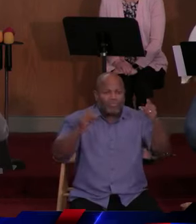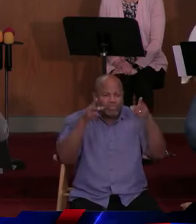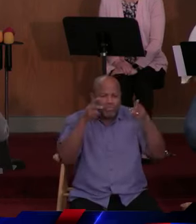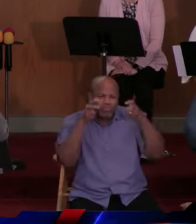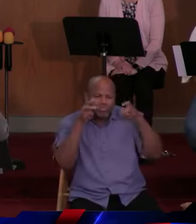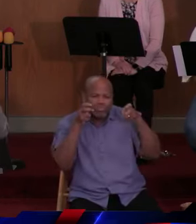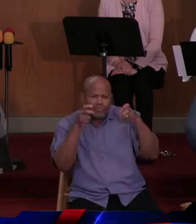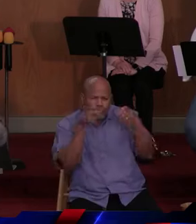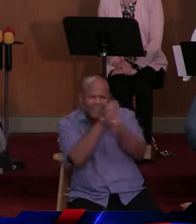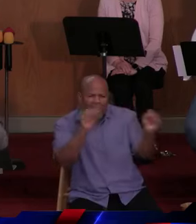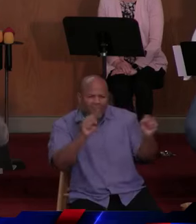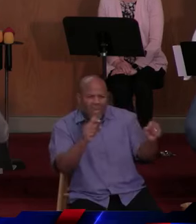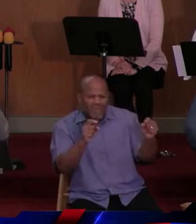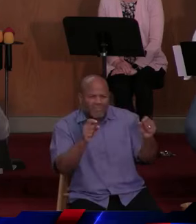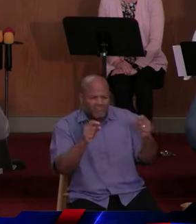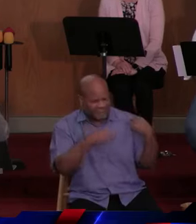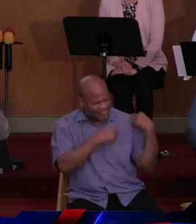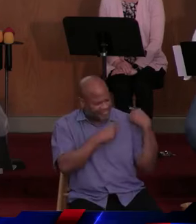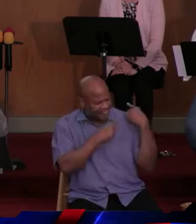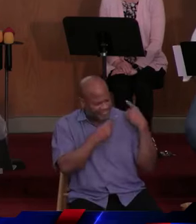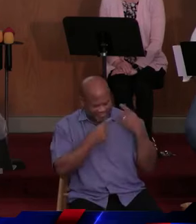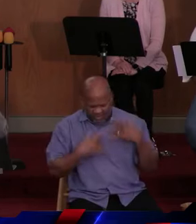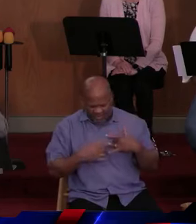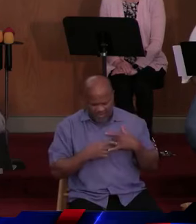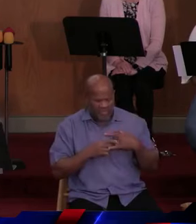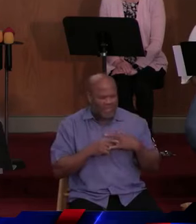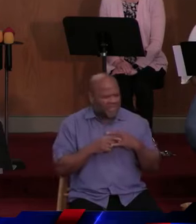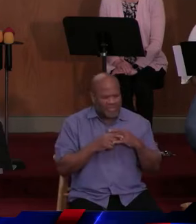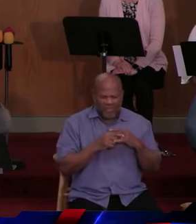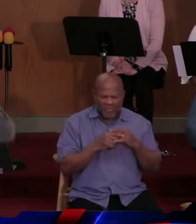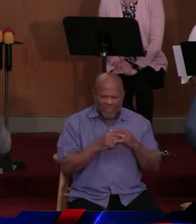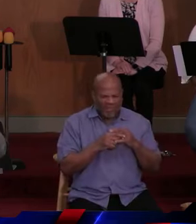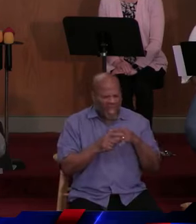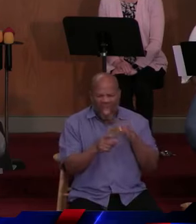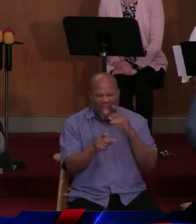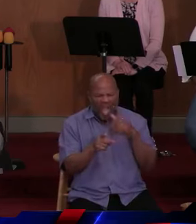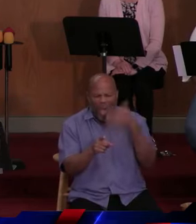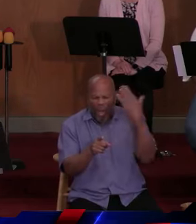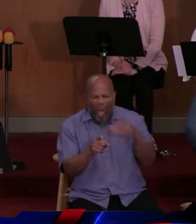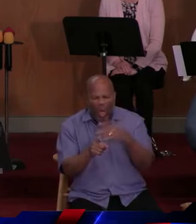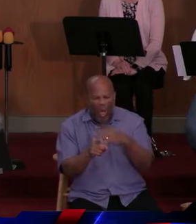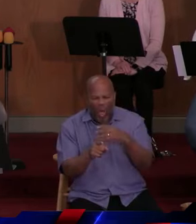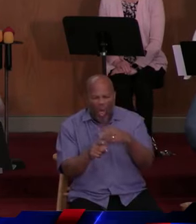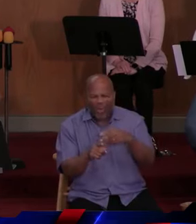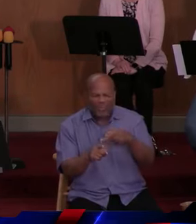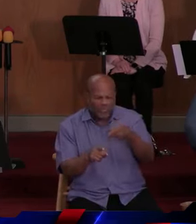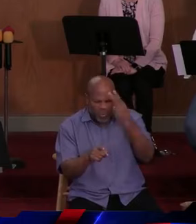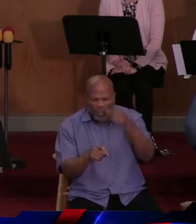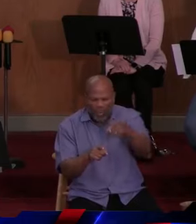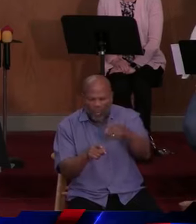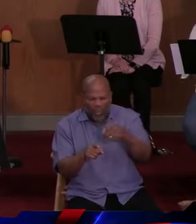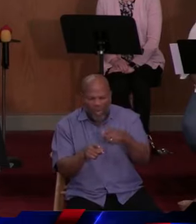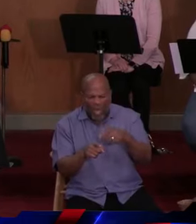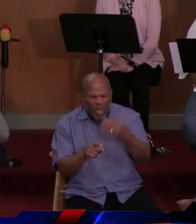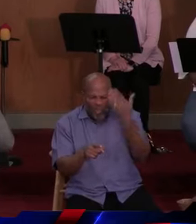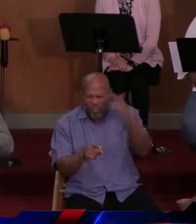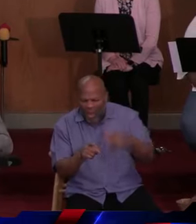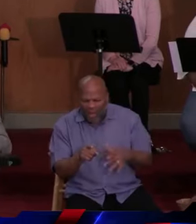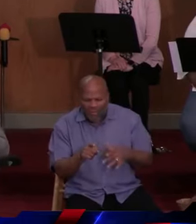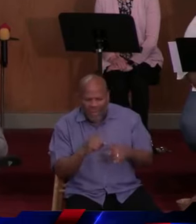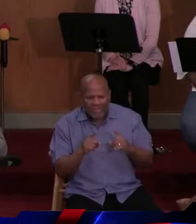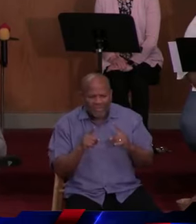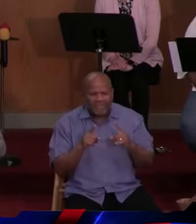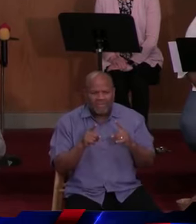saved, but you've been discouraged, you've been beat down, worn down by all this is going on, listen, we have hope in this same